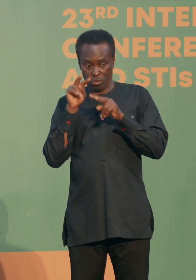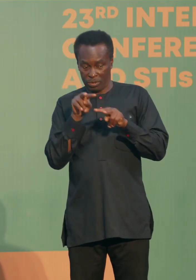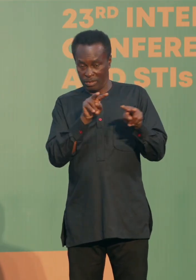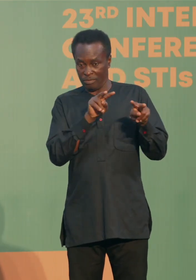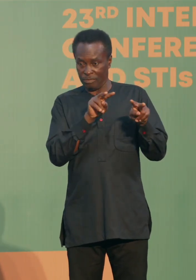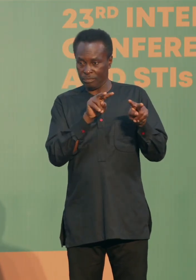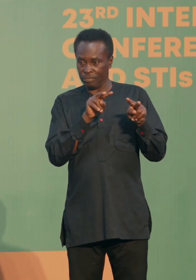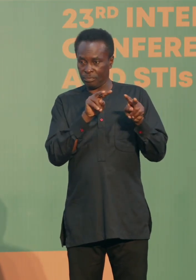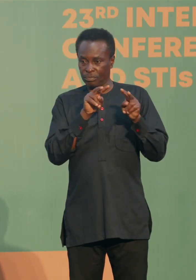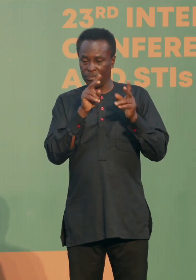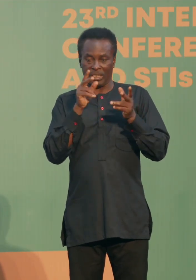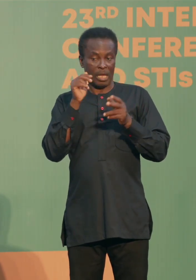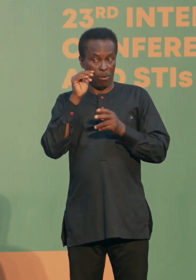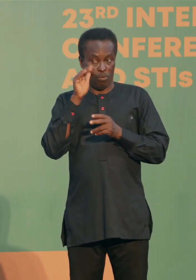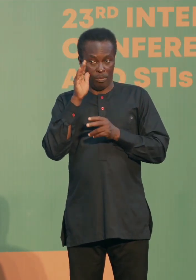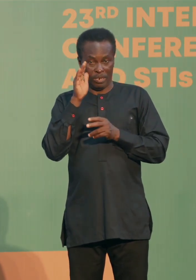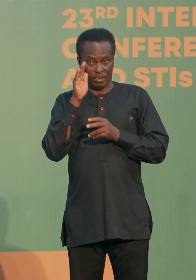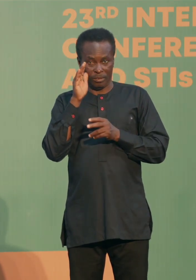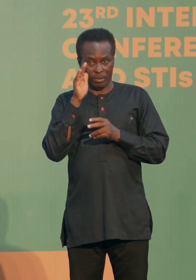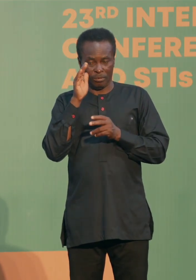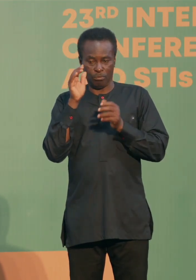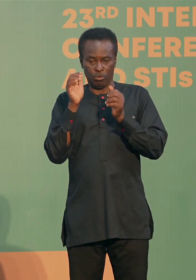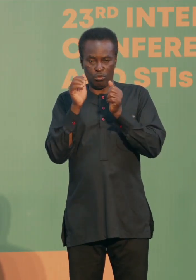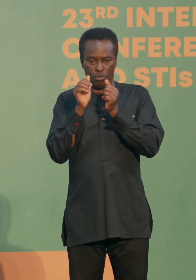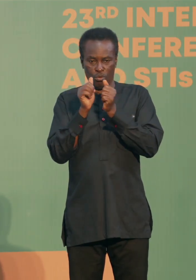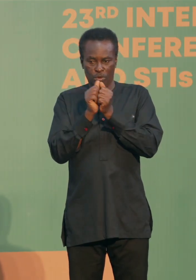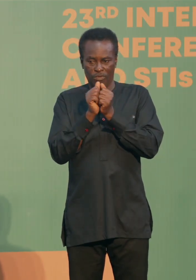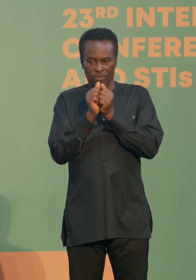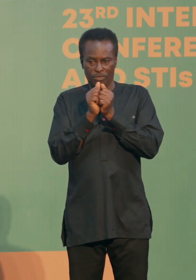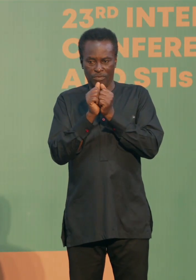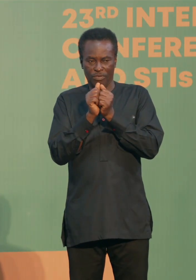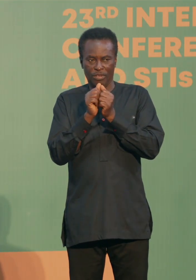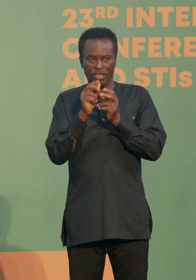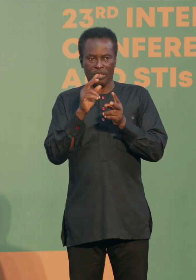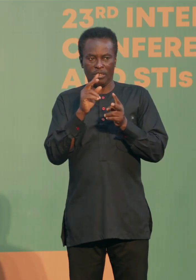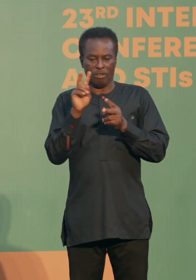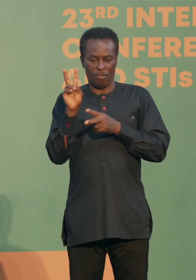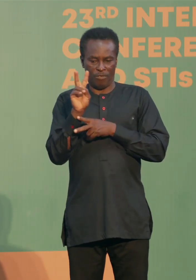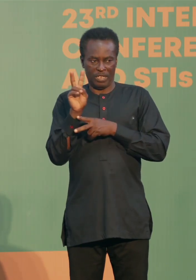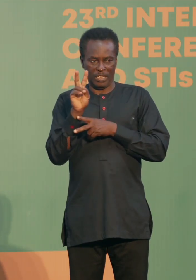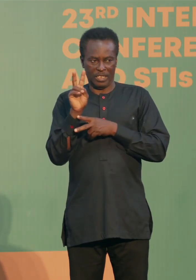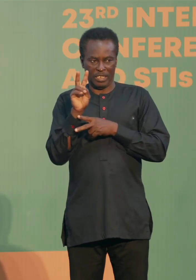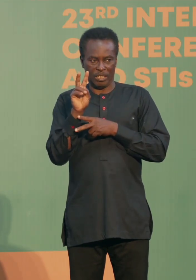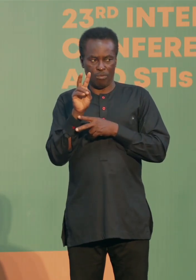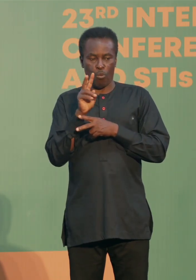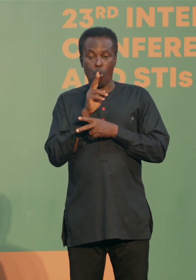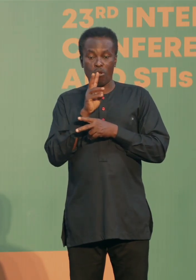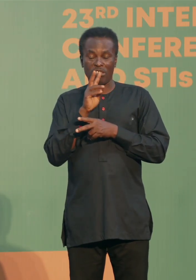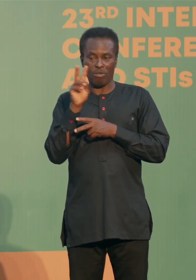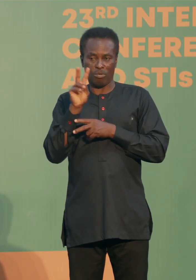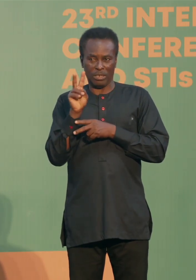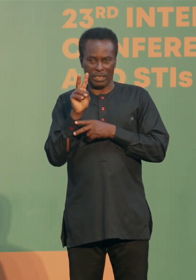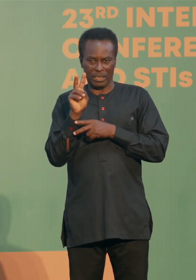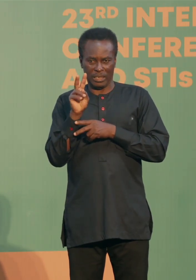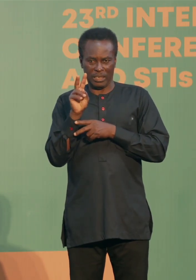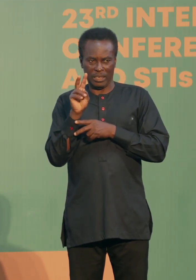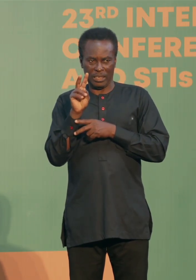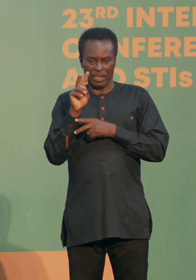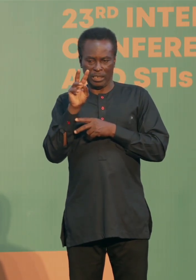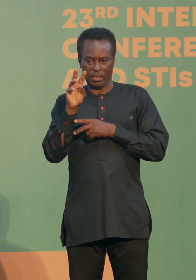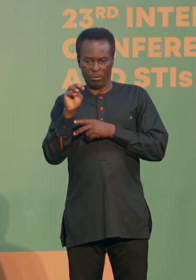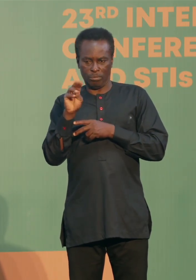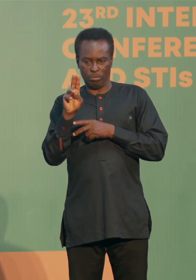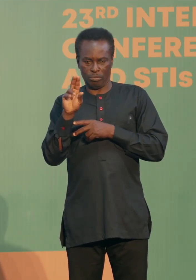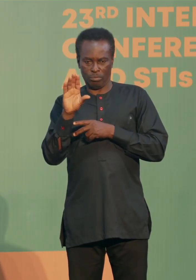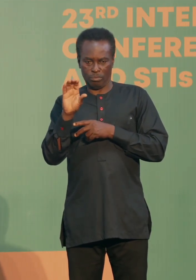is that a woman with an intact vagina mucosa, the lining of the vagina, which is